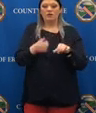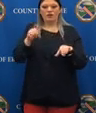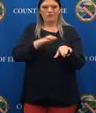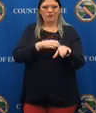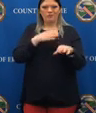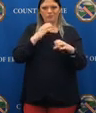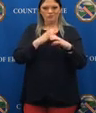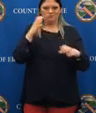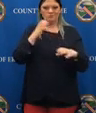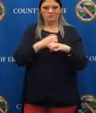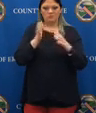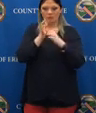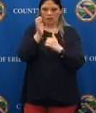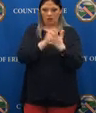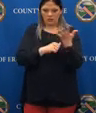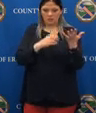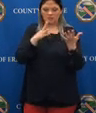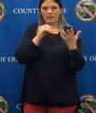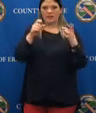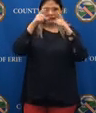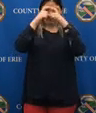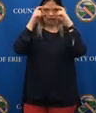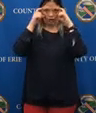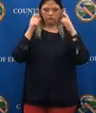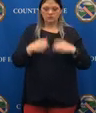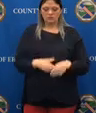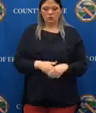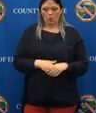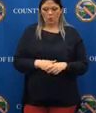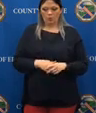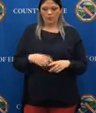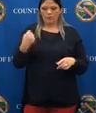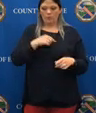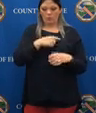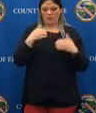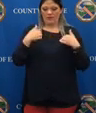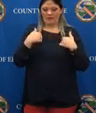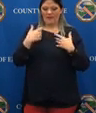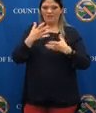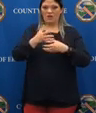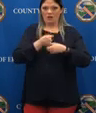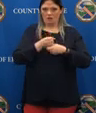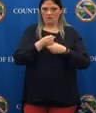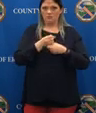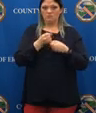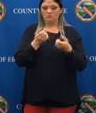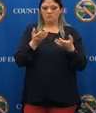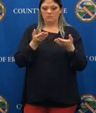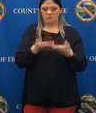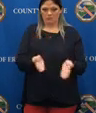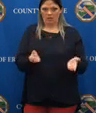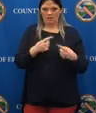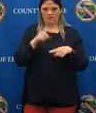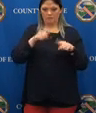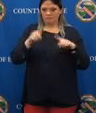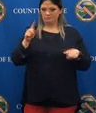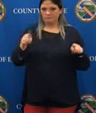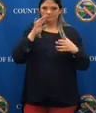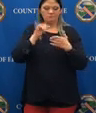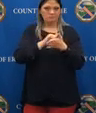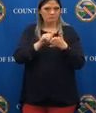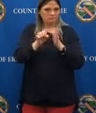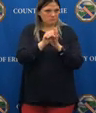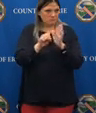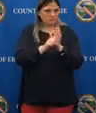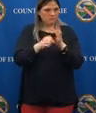of gloves, and then we had some goggles as well. We have gotten supplies from various sources, including New York State,